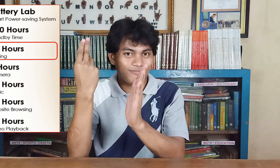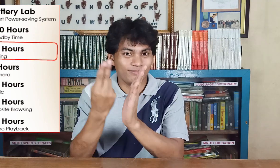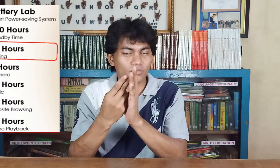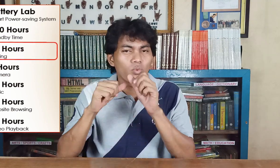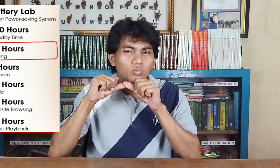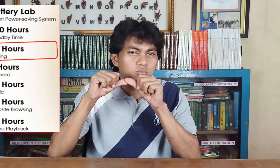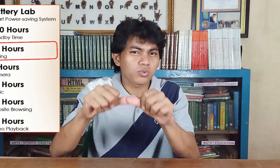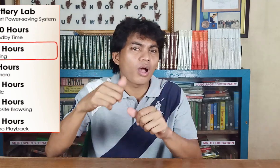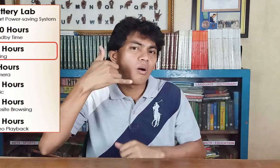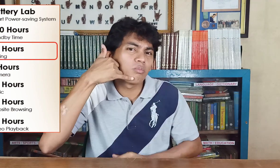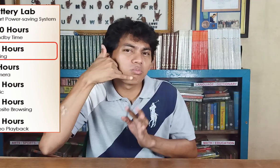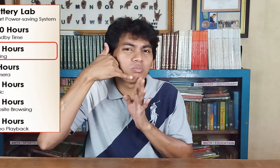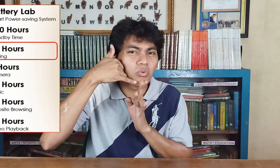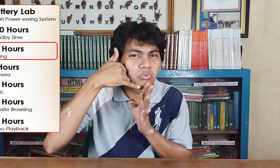16 hours of continued call.